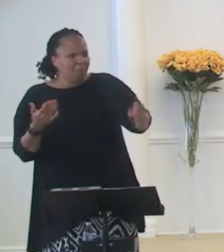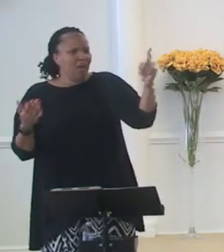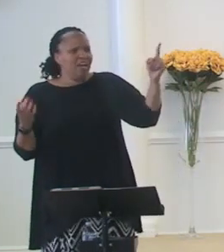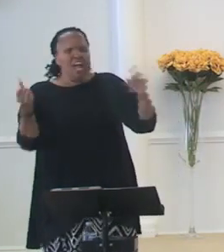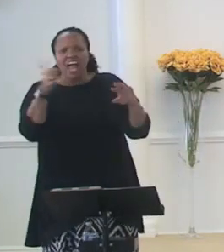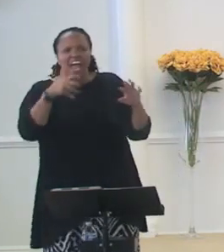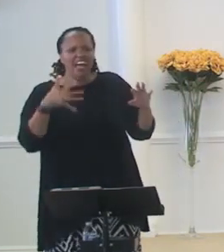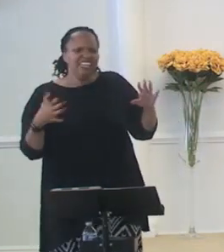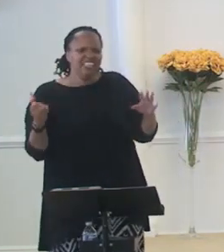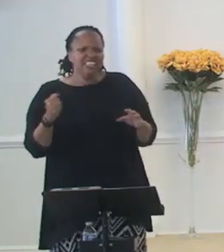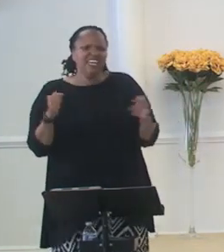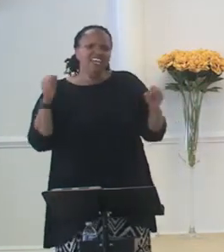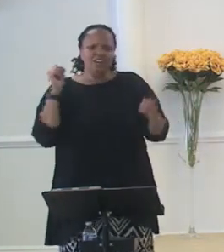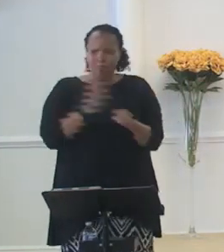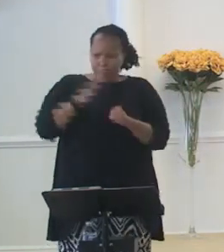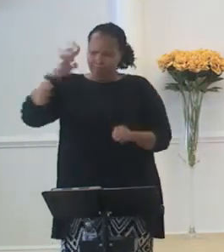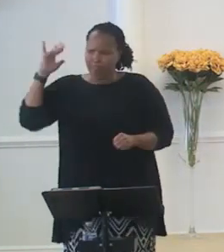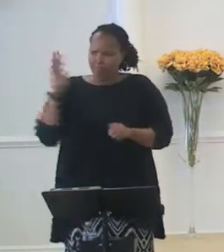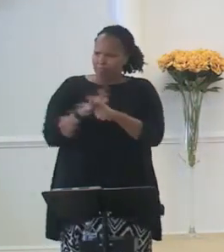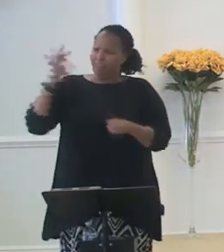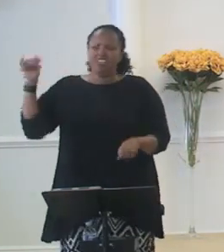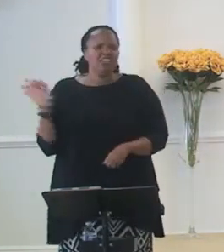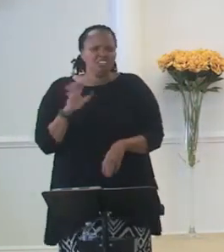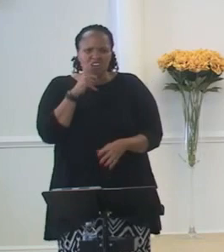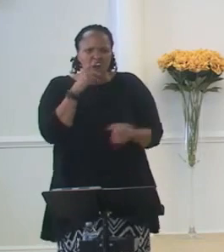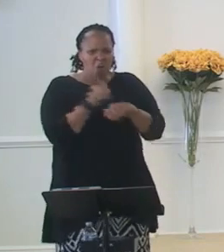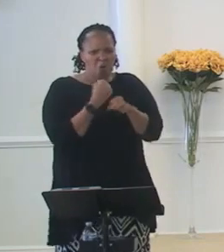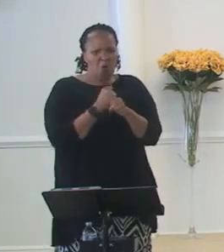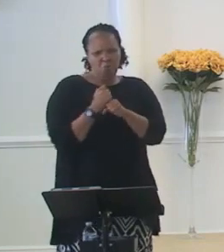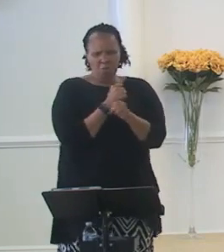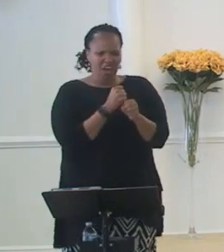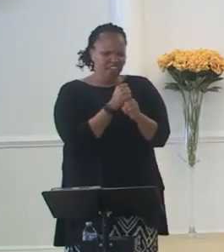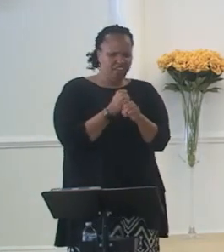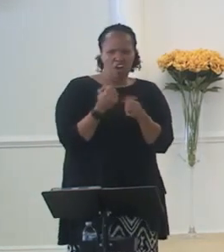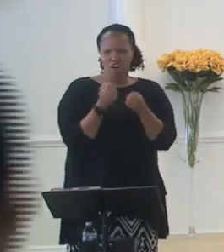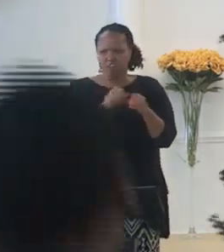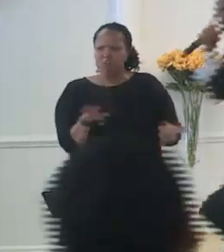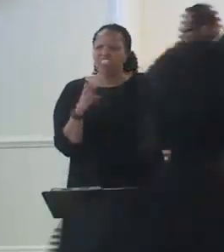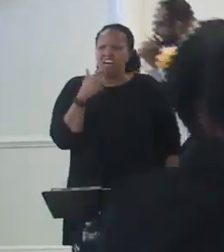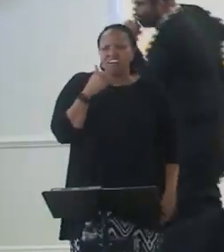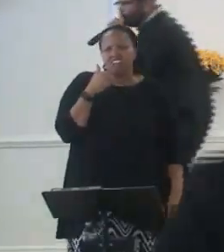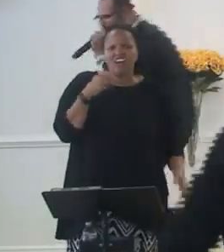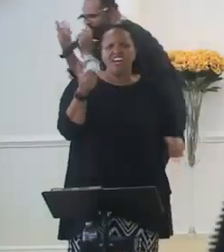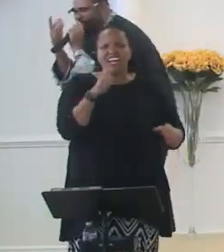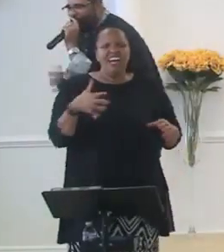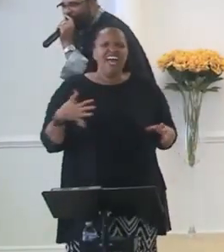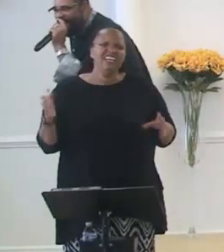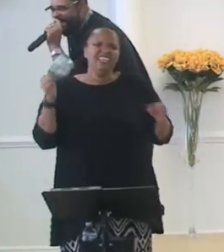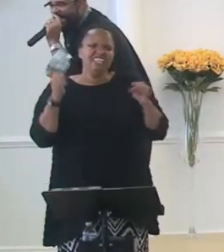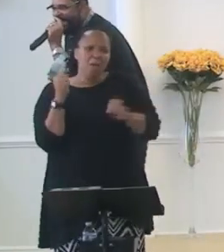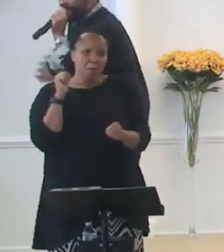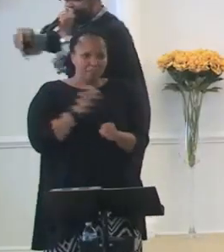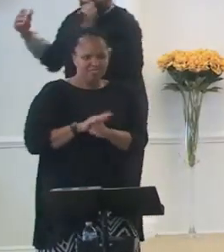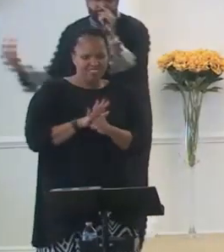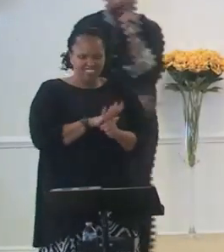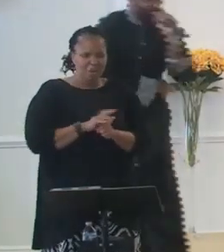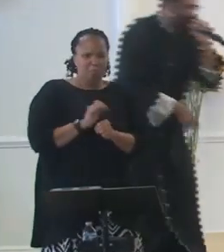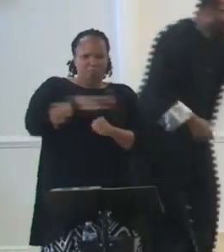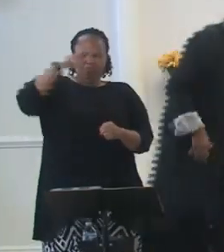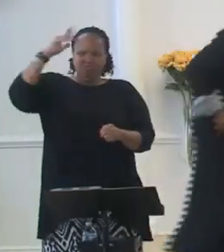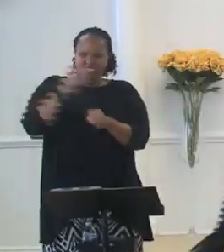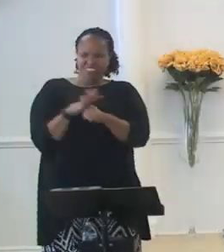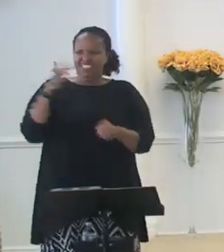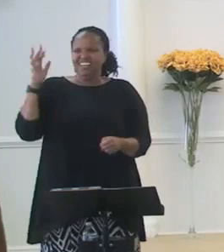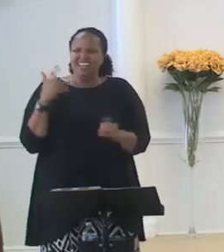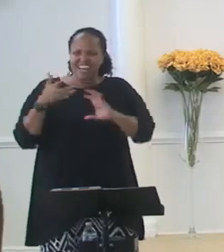Anything will set you off. Who made the coffee without any sugar? Anything will mess you up. They just mess